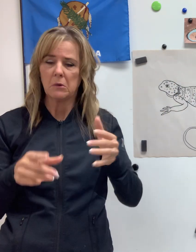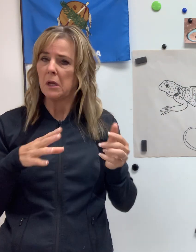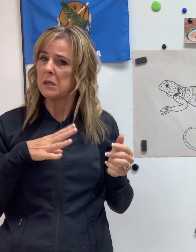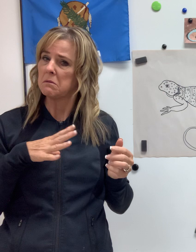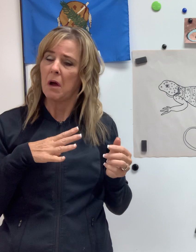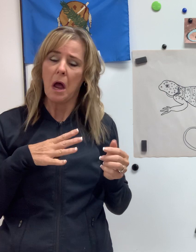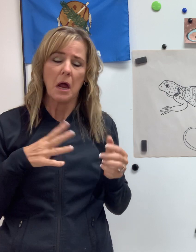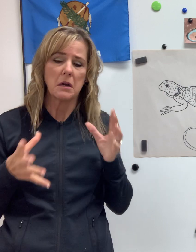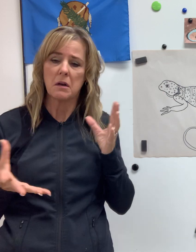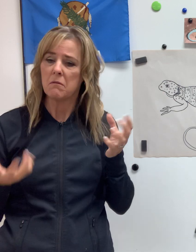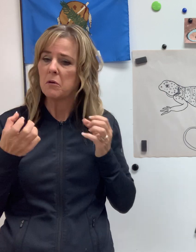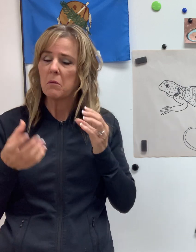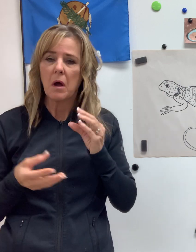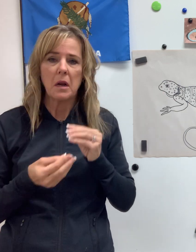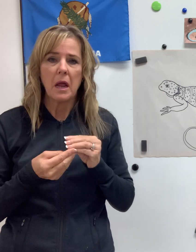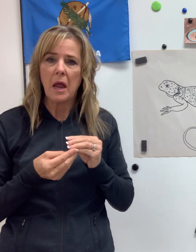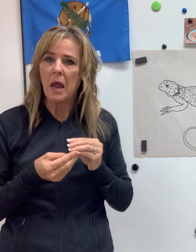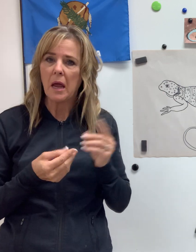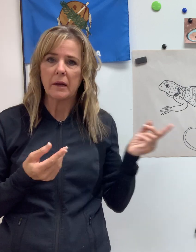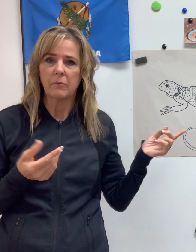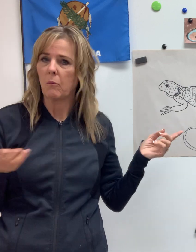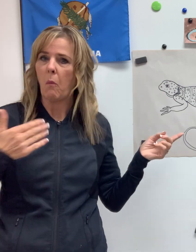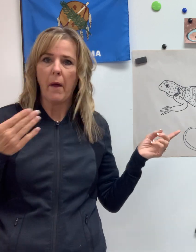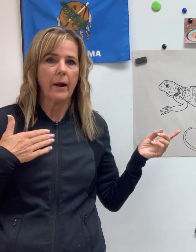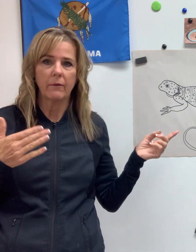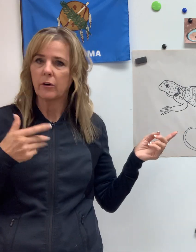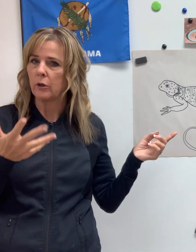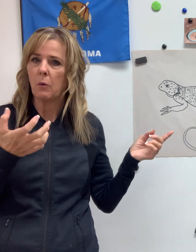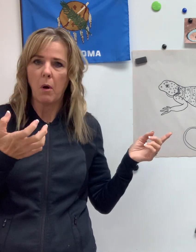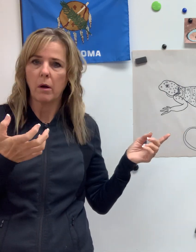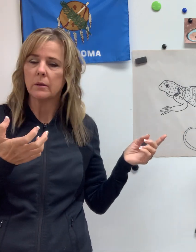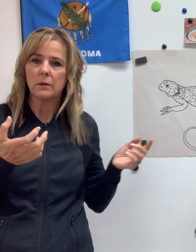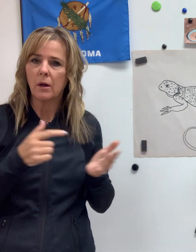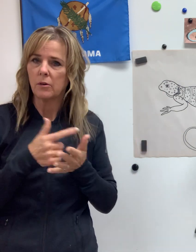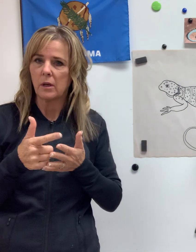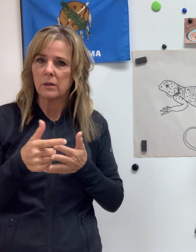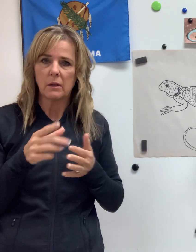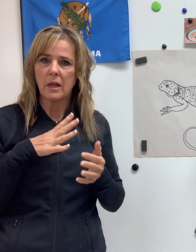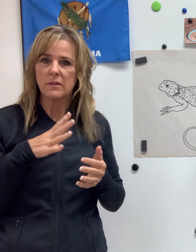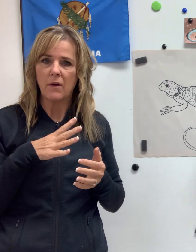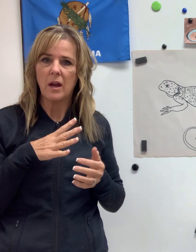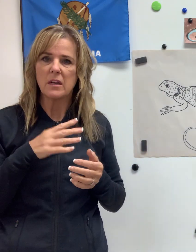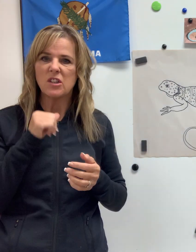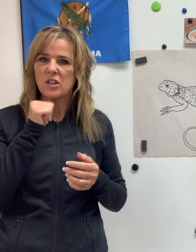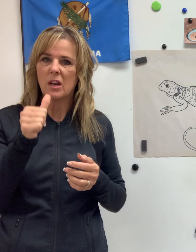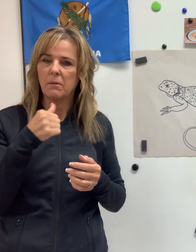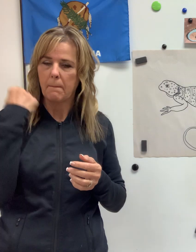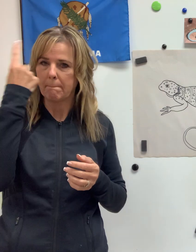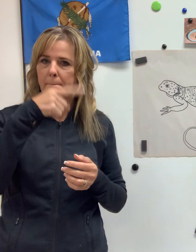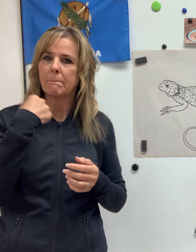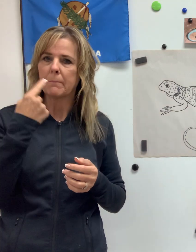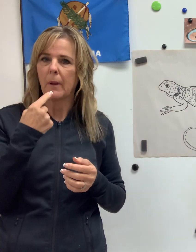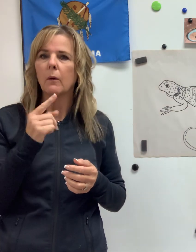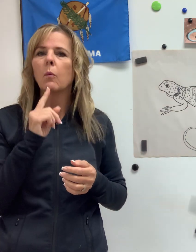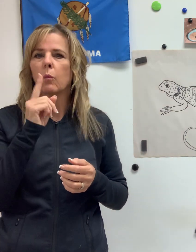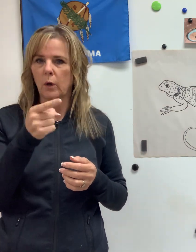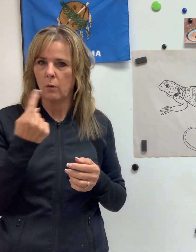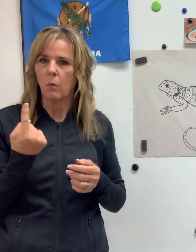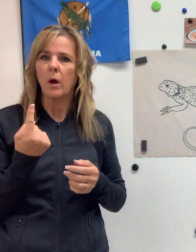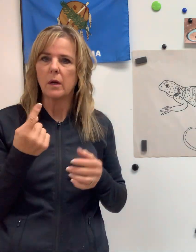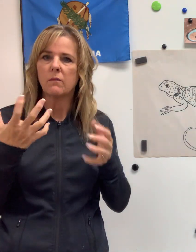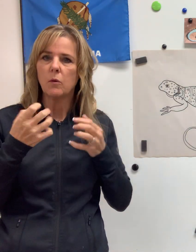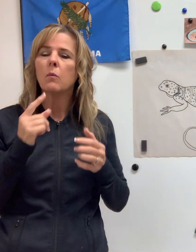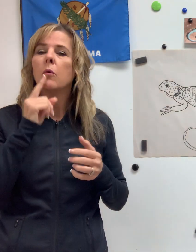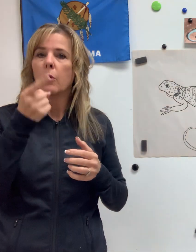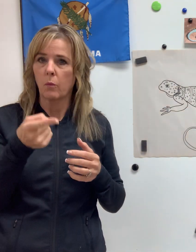If you want to add, you know, patterns like this on your Eastern collared lizard, that's fine. It's just not going to look like a real one. So if you want a